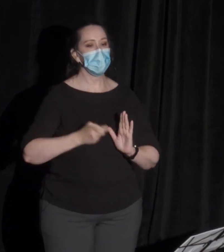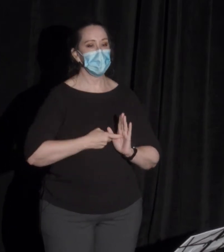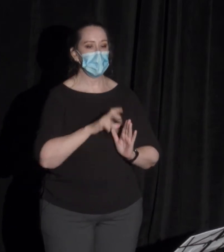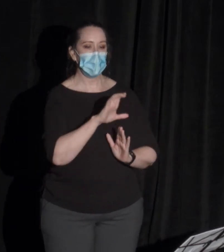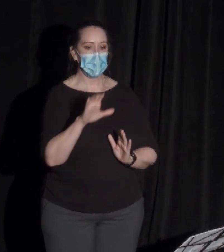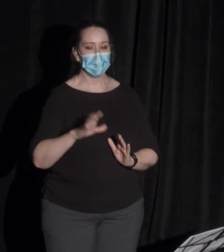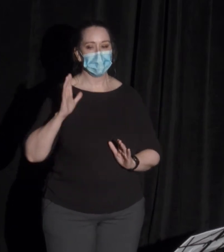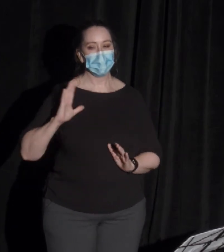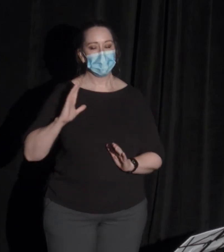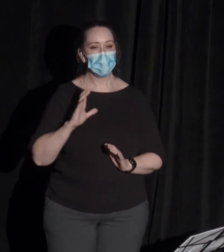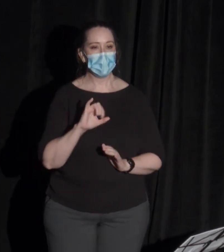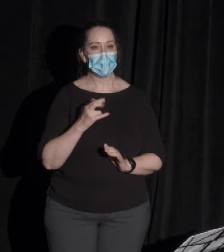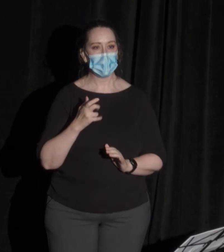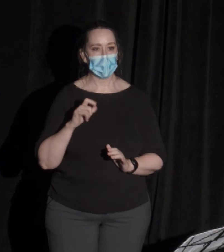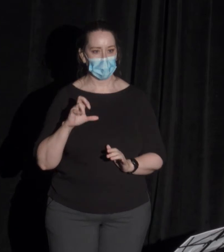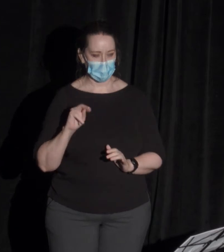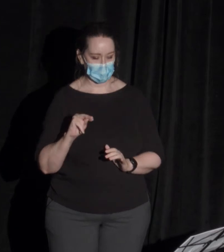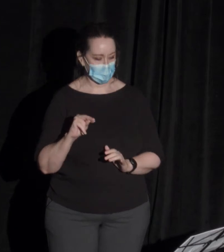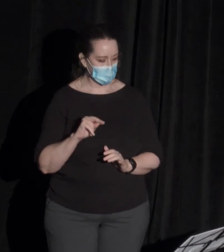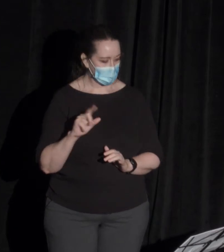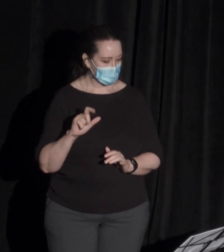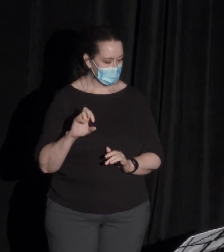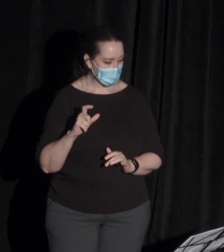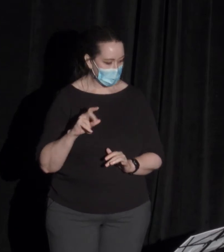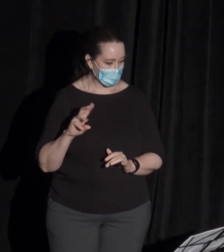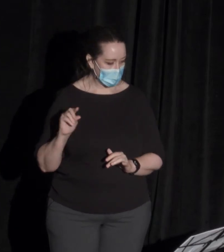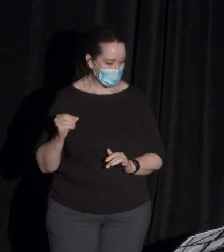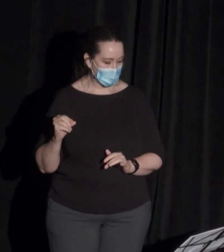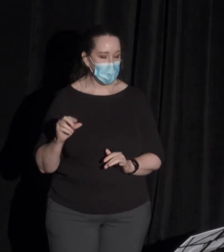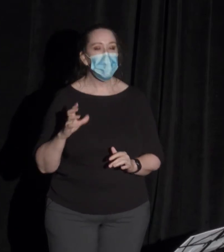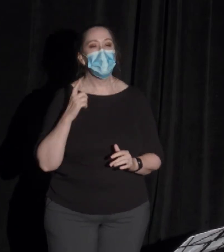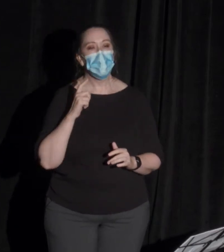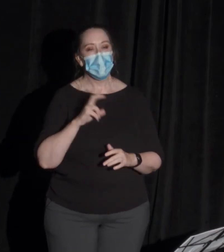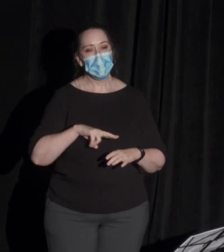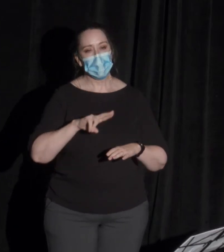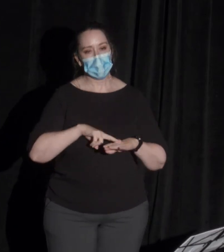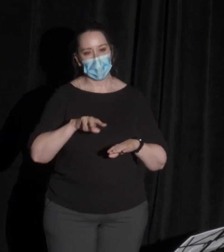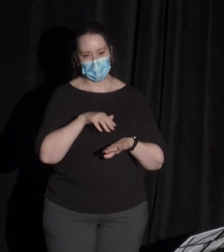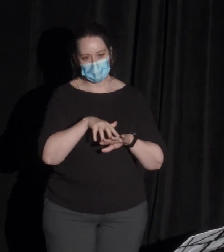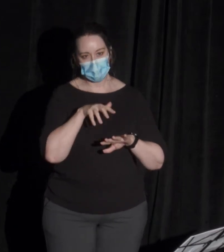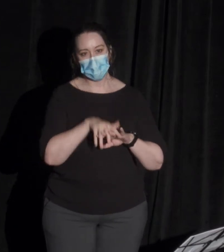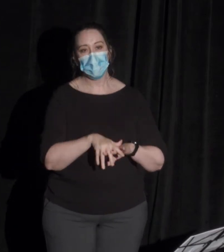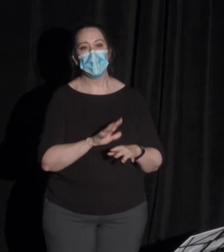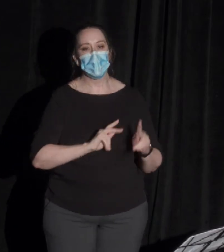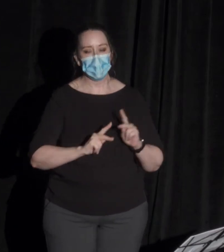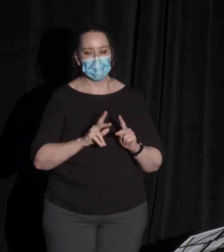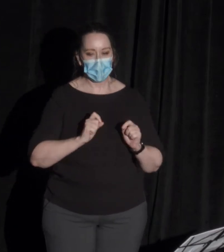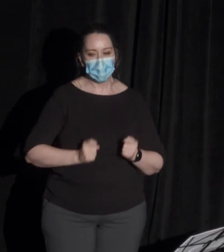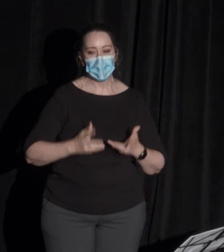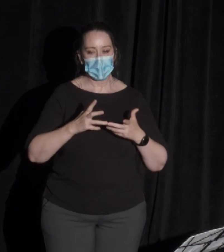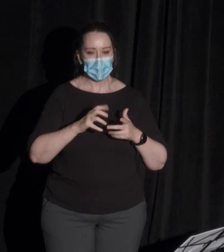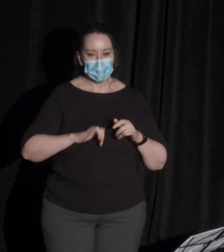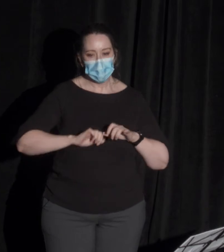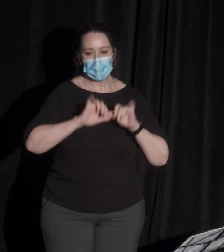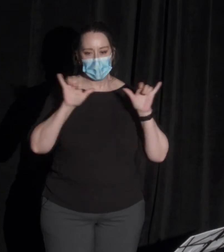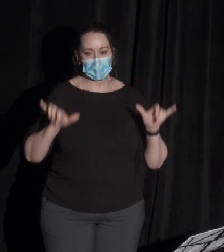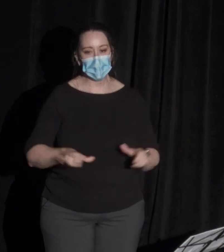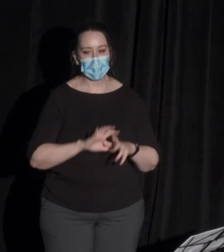known as Chicagoan, pronounced Chicago, to the Native people, sits on the edge of multiple ecosystems, including swamp,